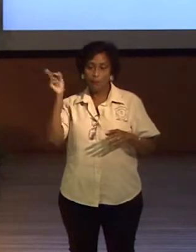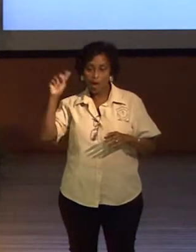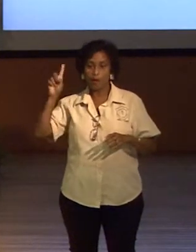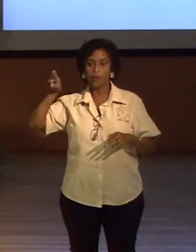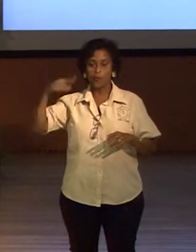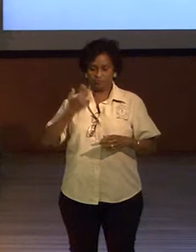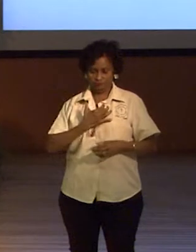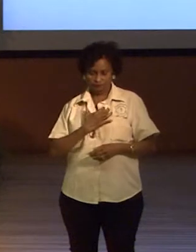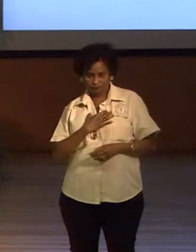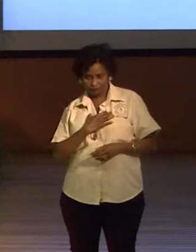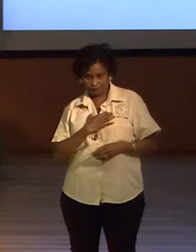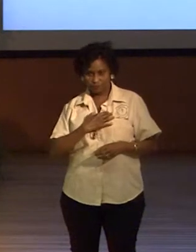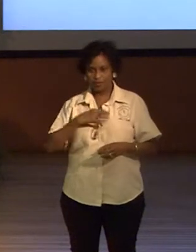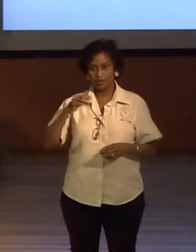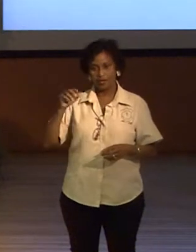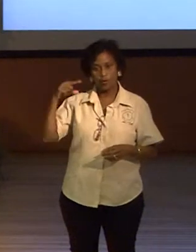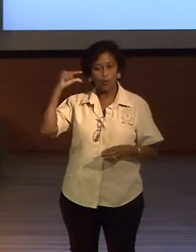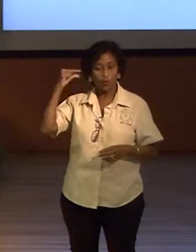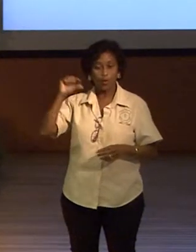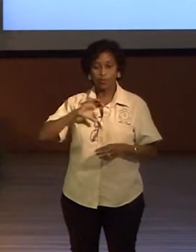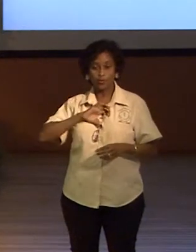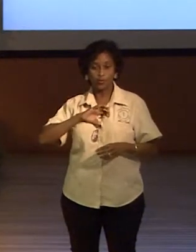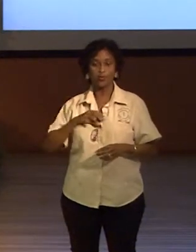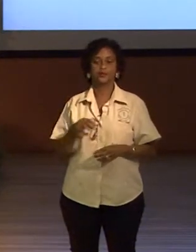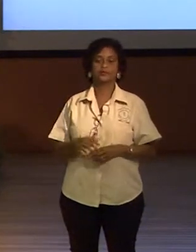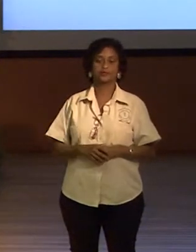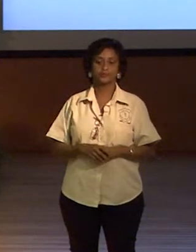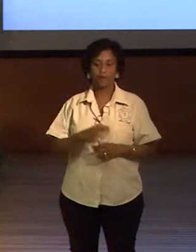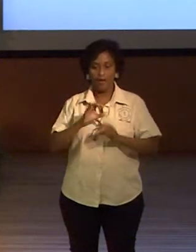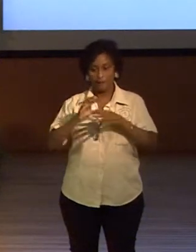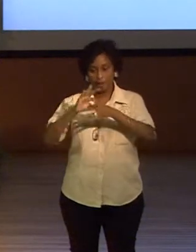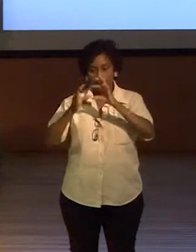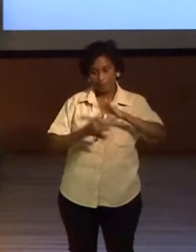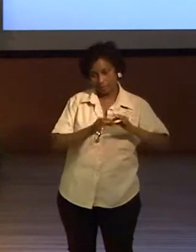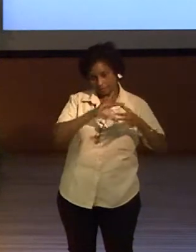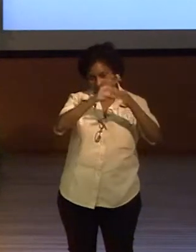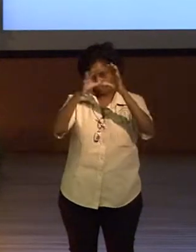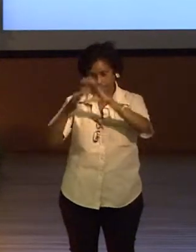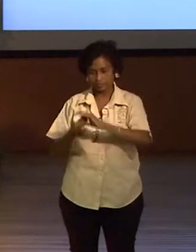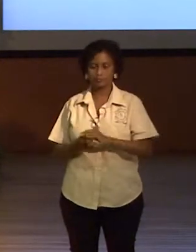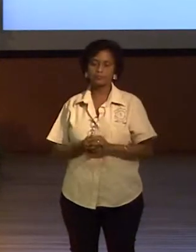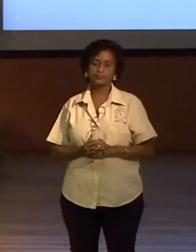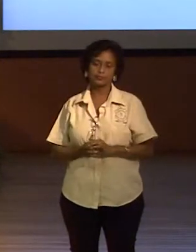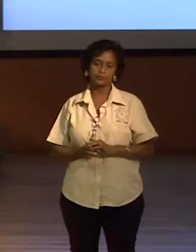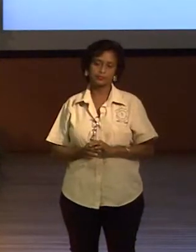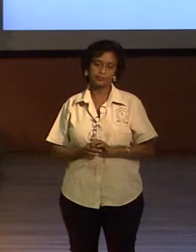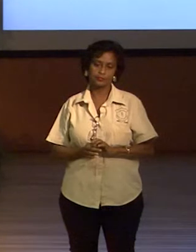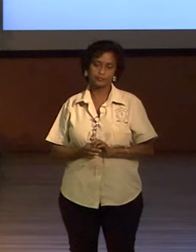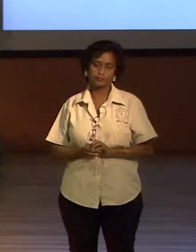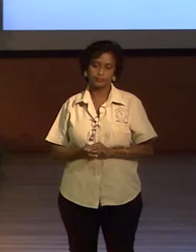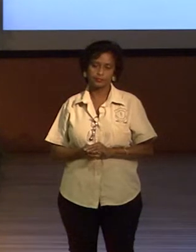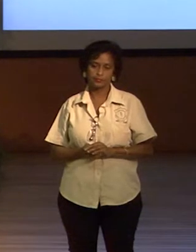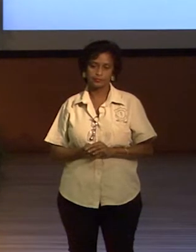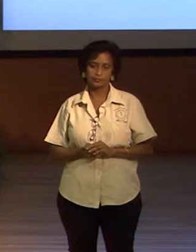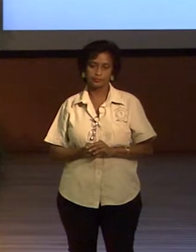Paralympic Games. And what is more interesting, and this now speaks to some extent to the future of